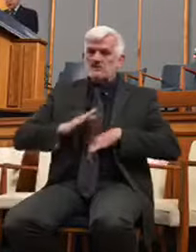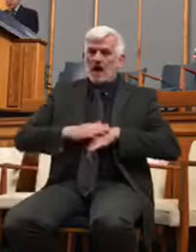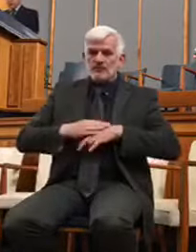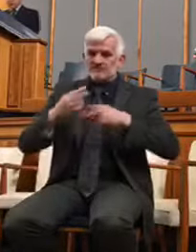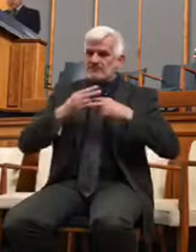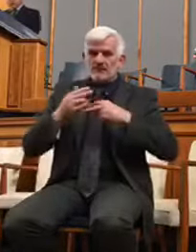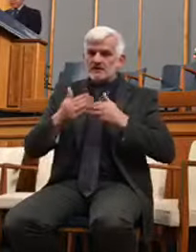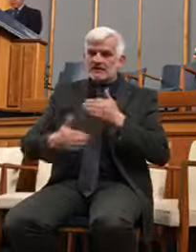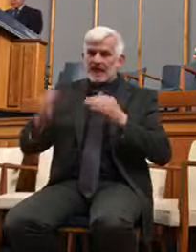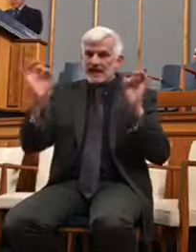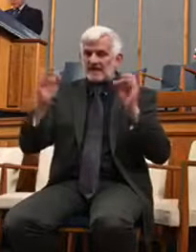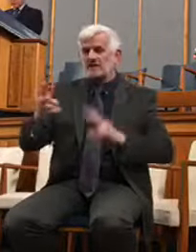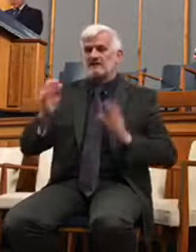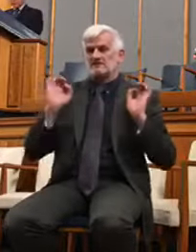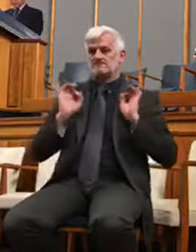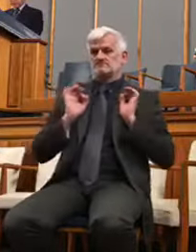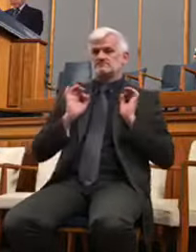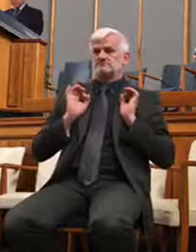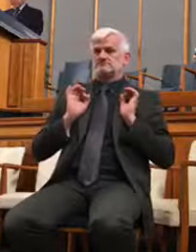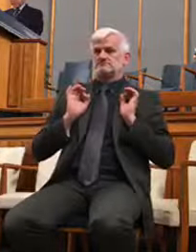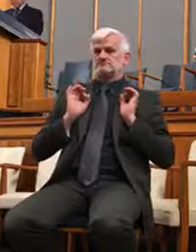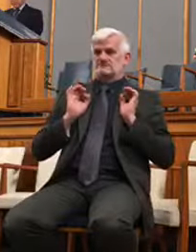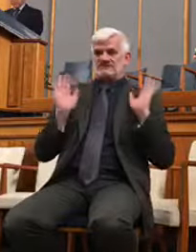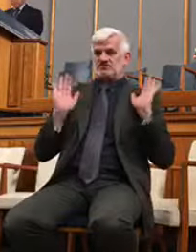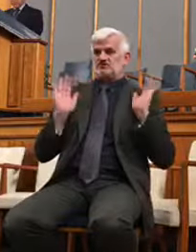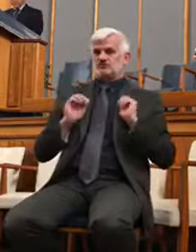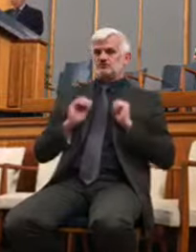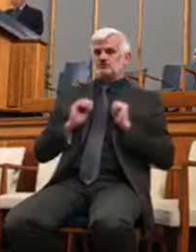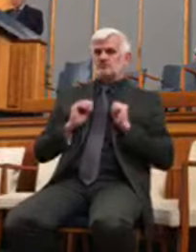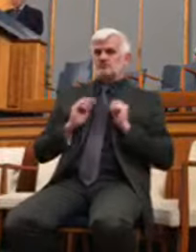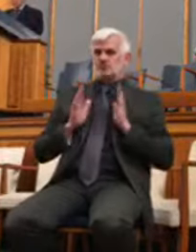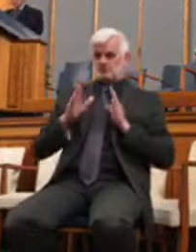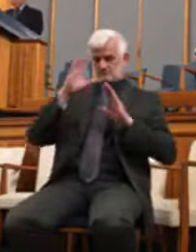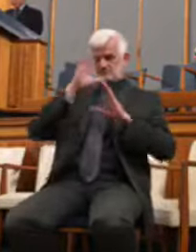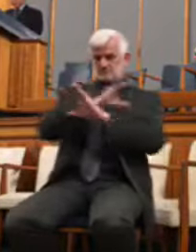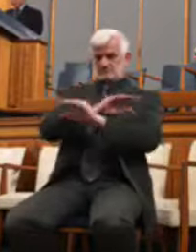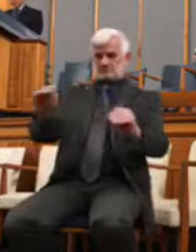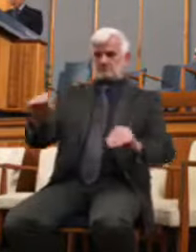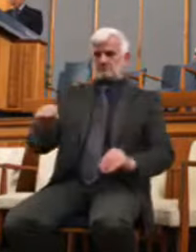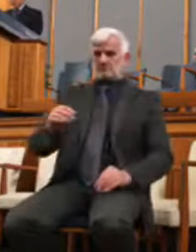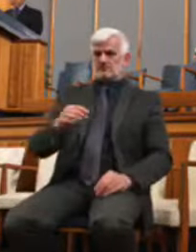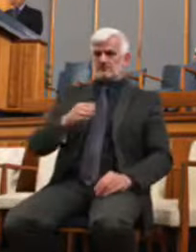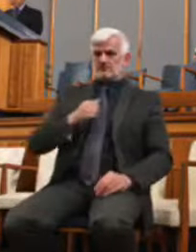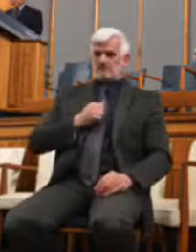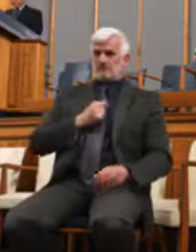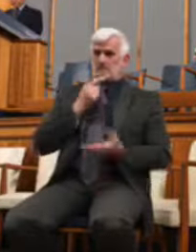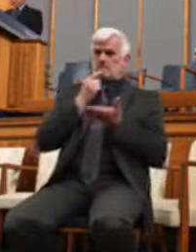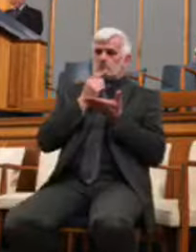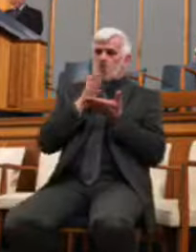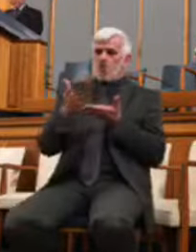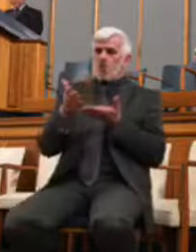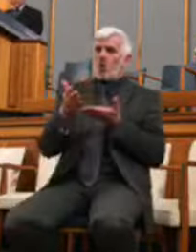Wherefore, I take you to record this day that I am pure from the blood of all